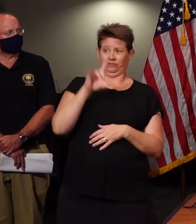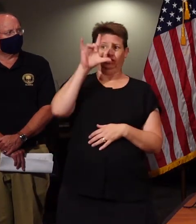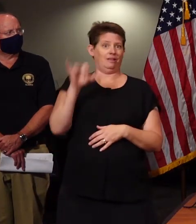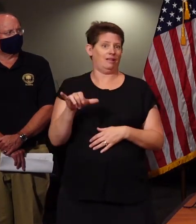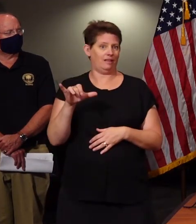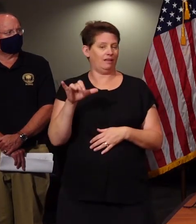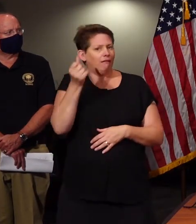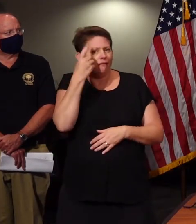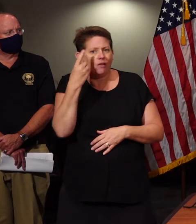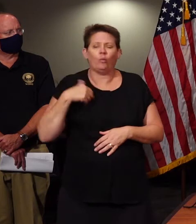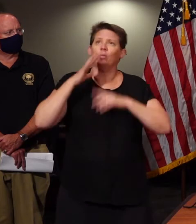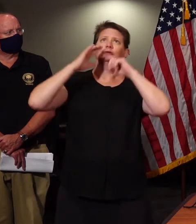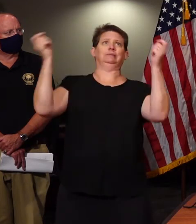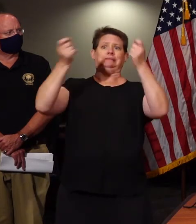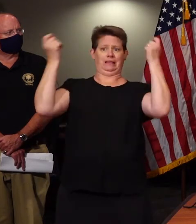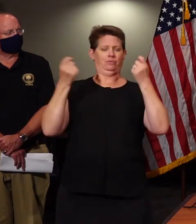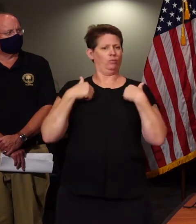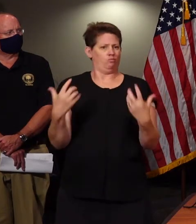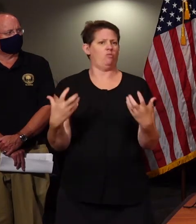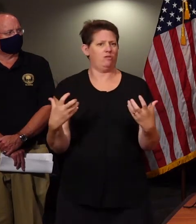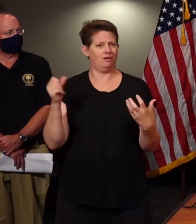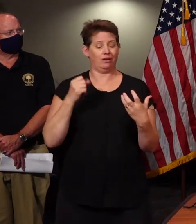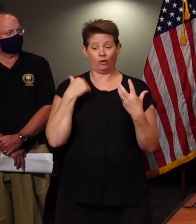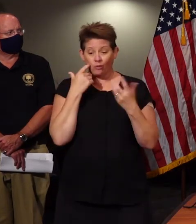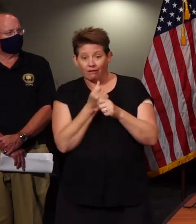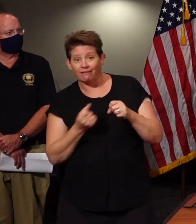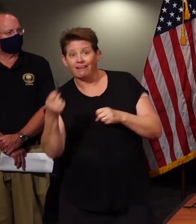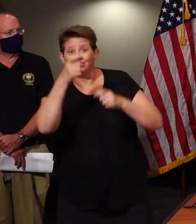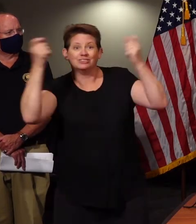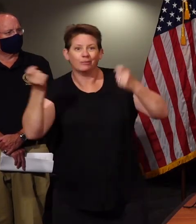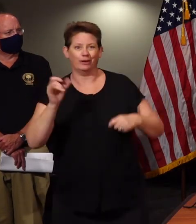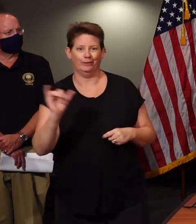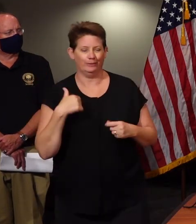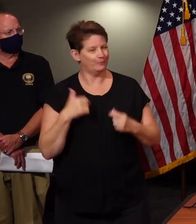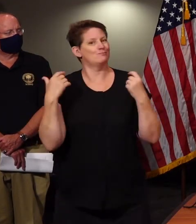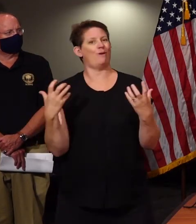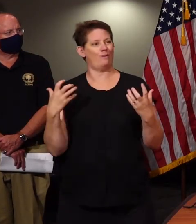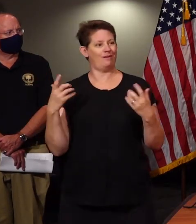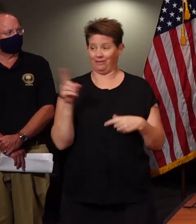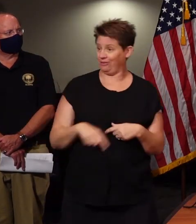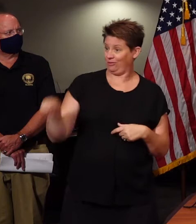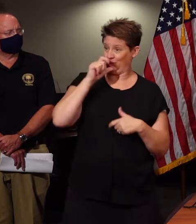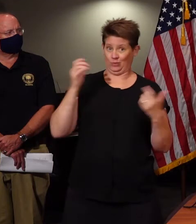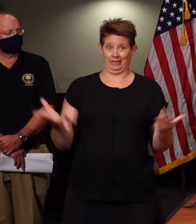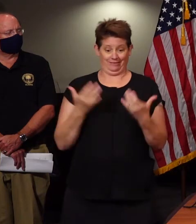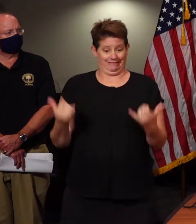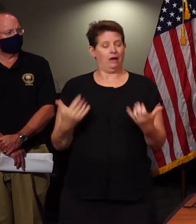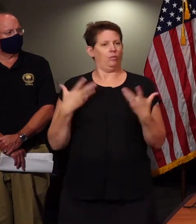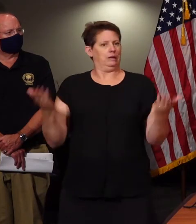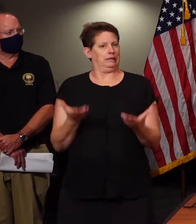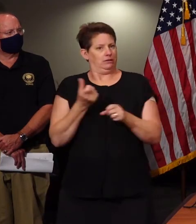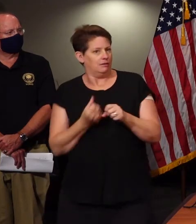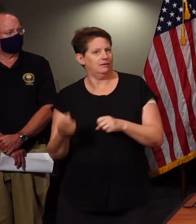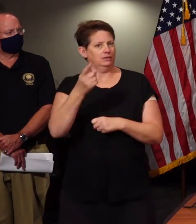want to celebrate this 4th of July, and we want to celebrate the next one too. We want the people that are here today to be here then.